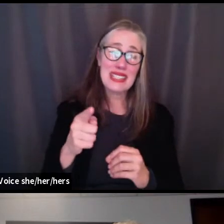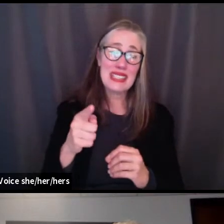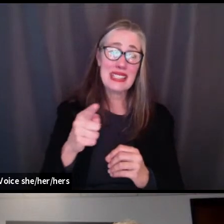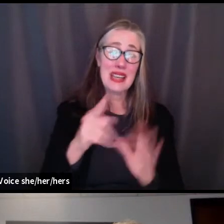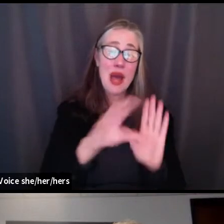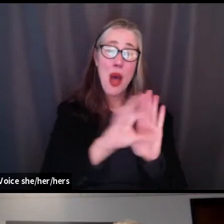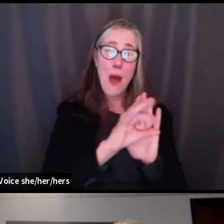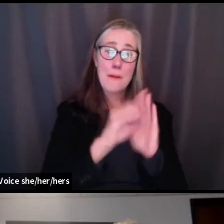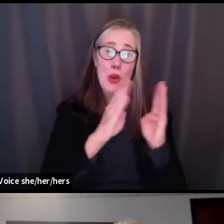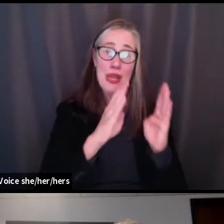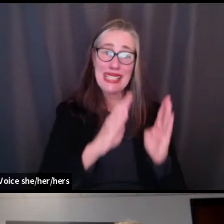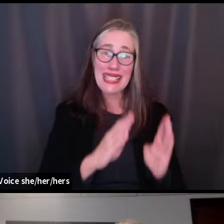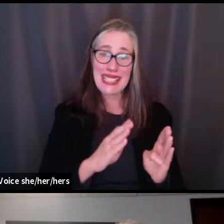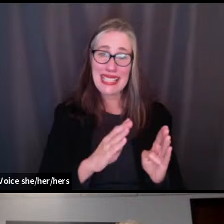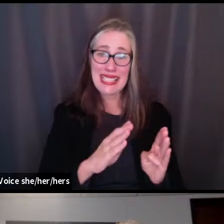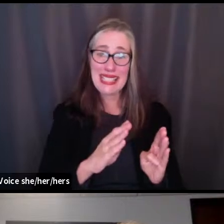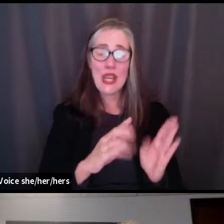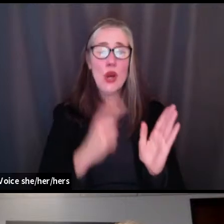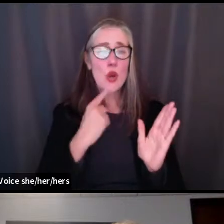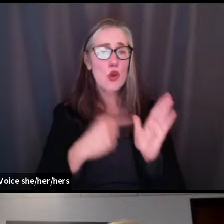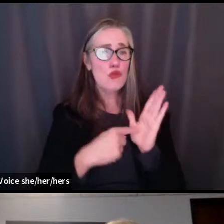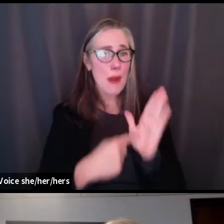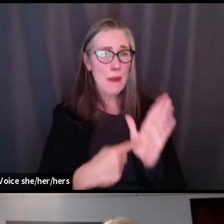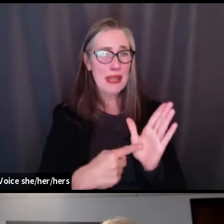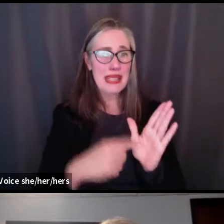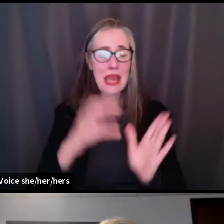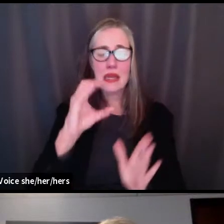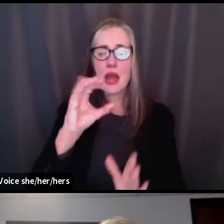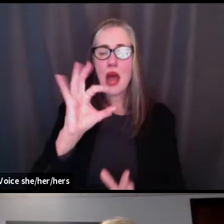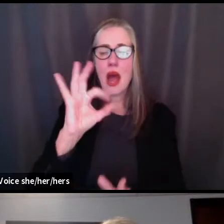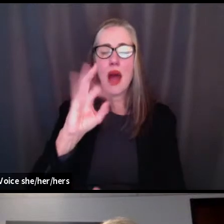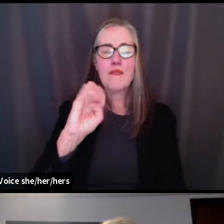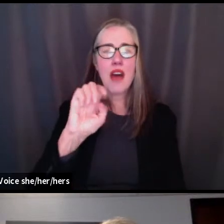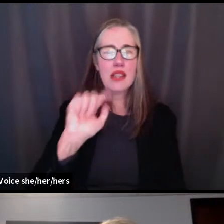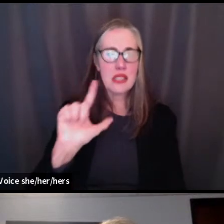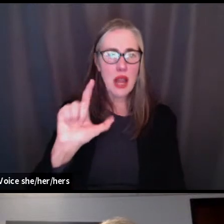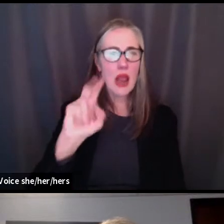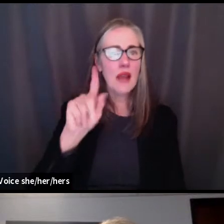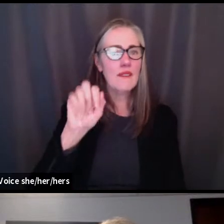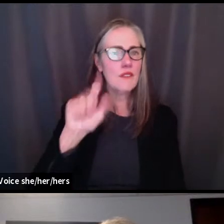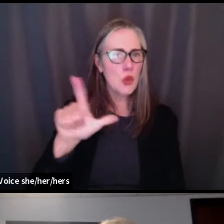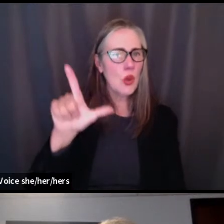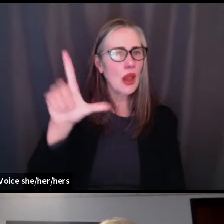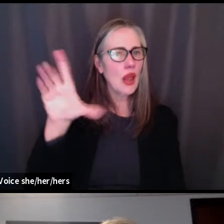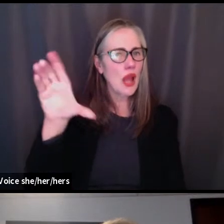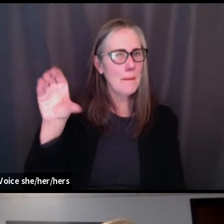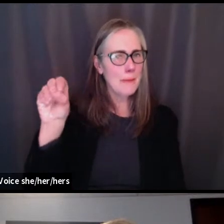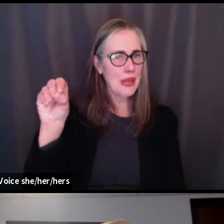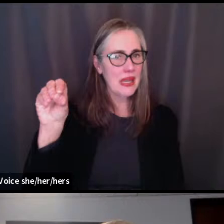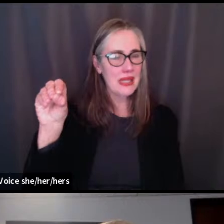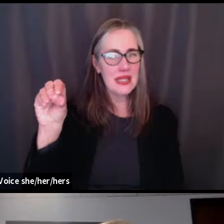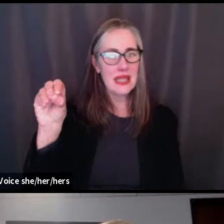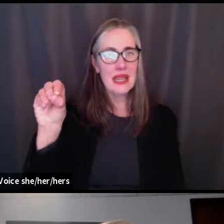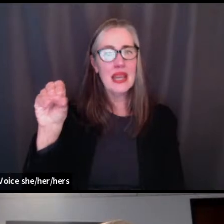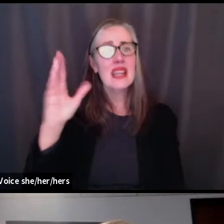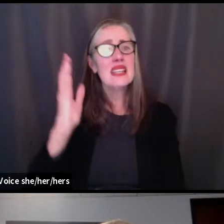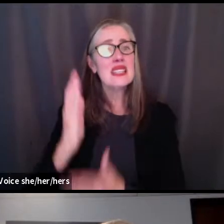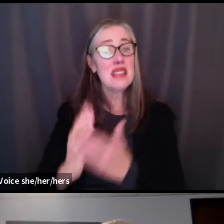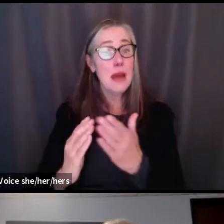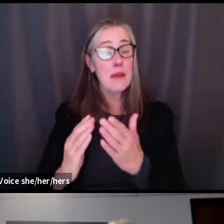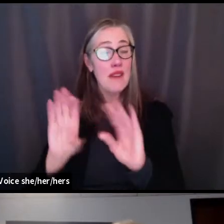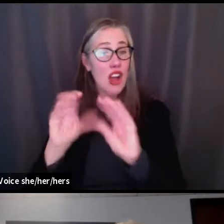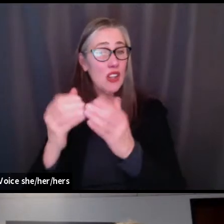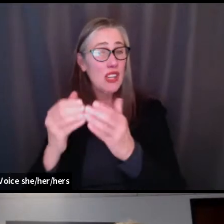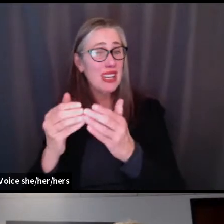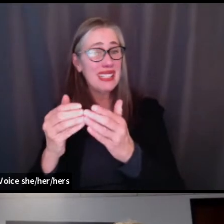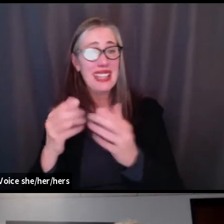were representing fossil fuel companies and stuff, but for the most part, some of our delegation voted against